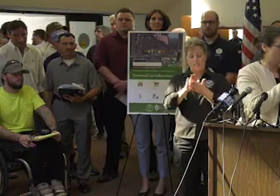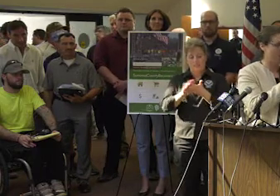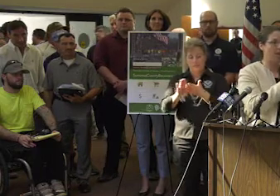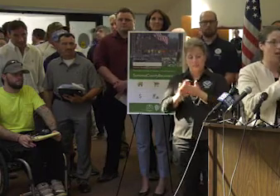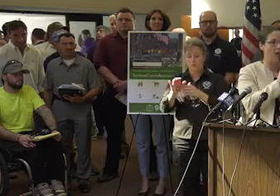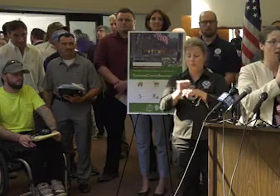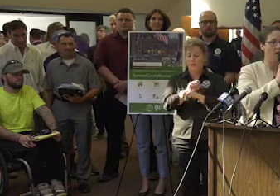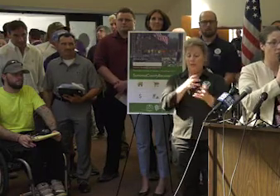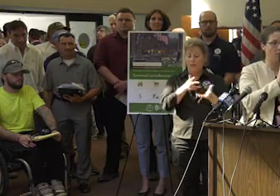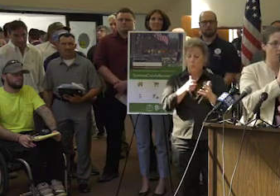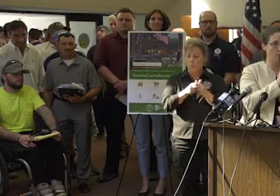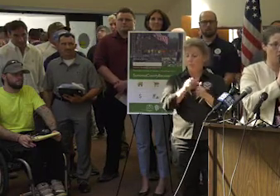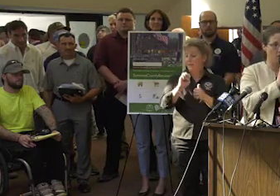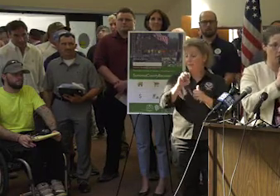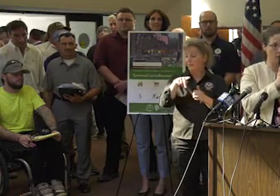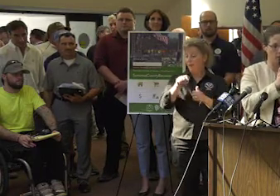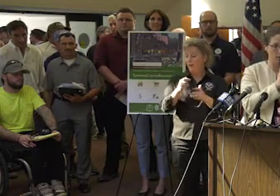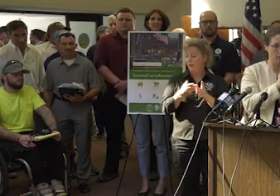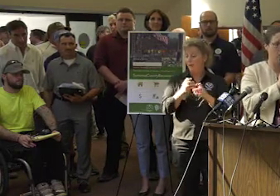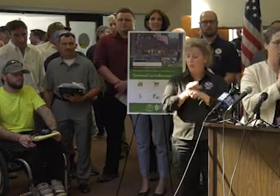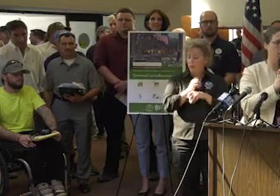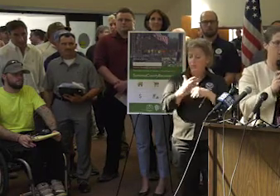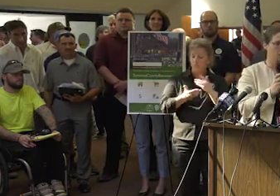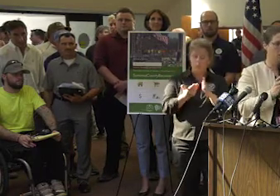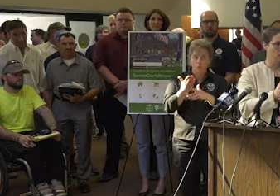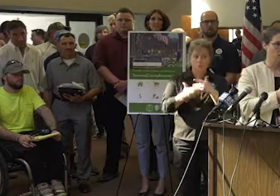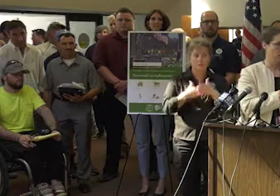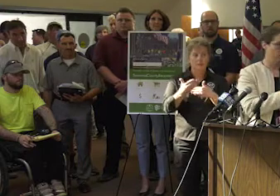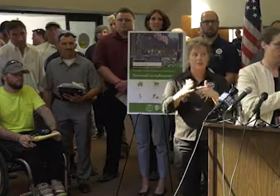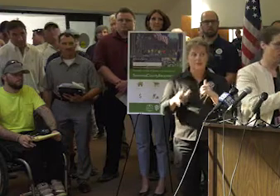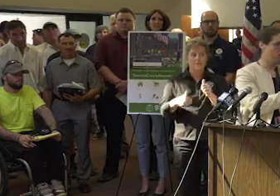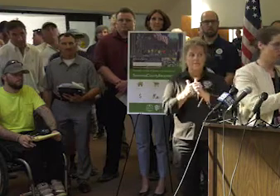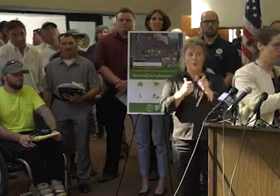with the EPA and working through the processes.